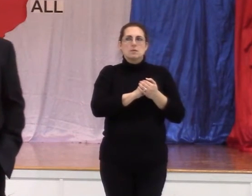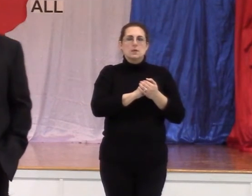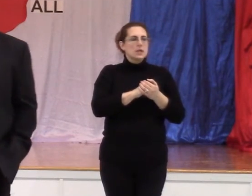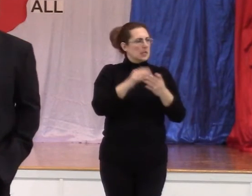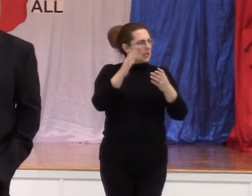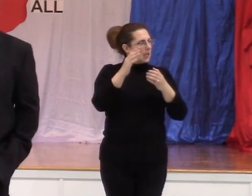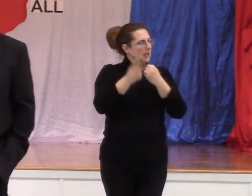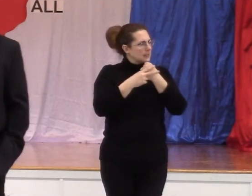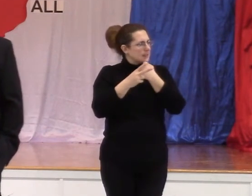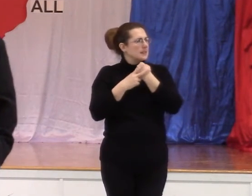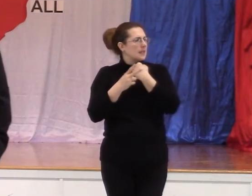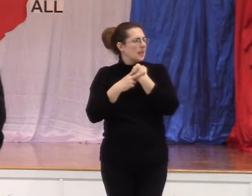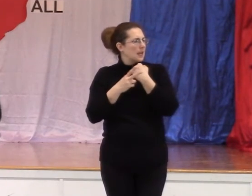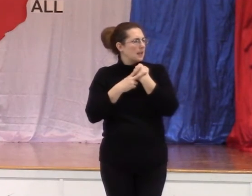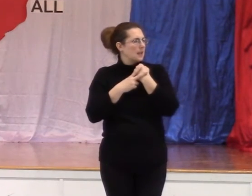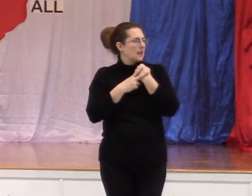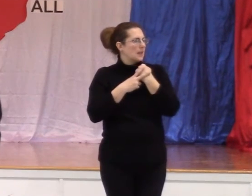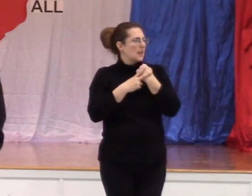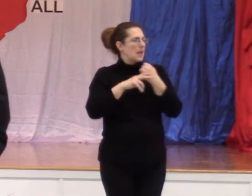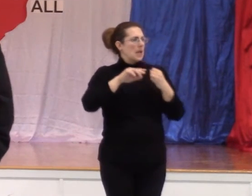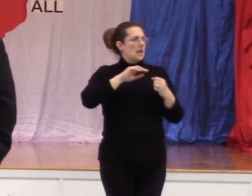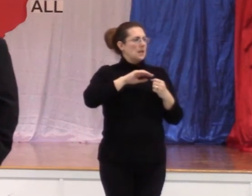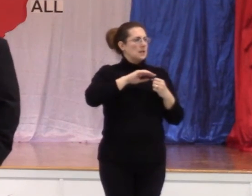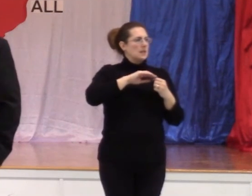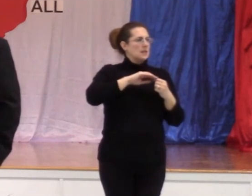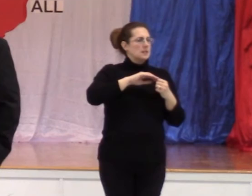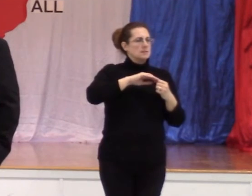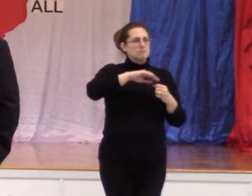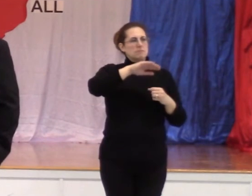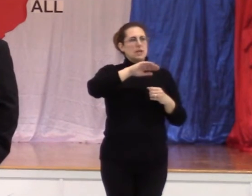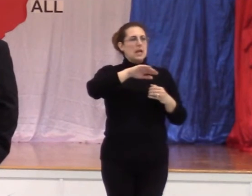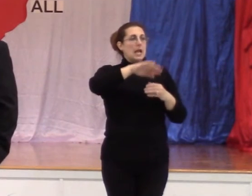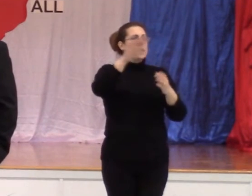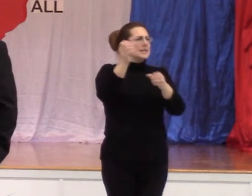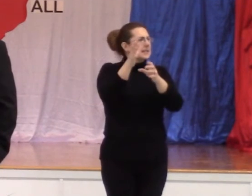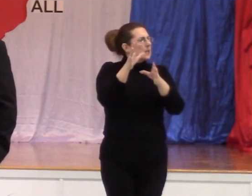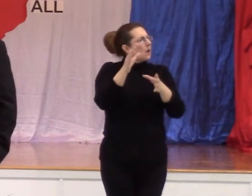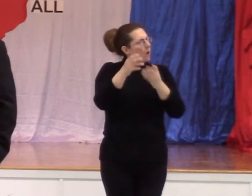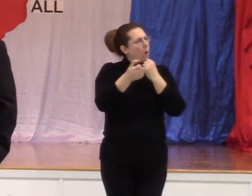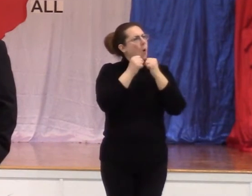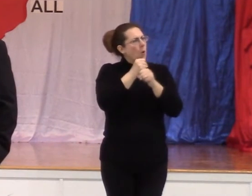and he keeps everything that is not militating against the gospel.